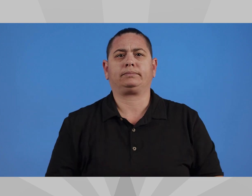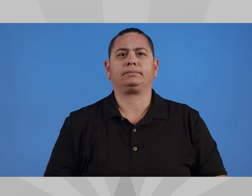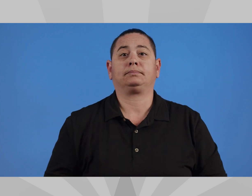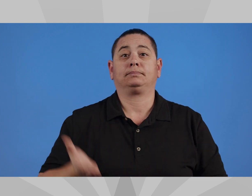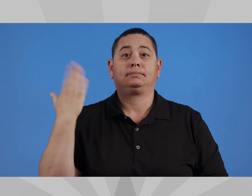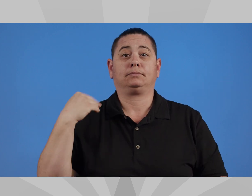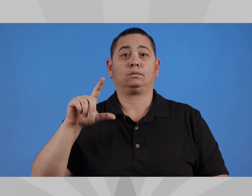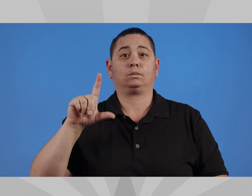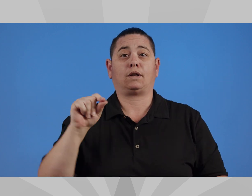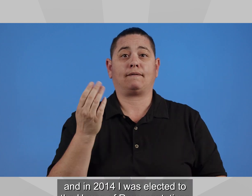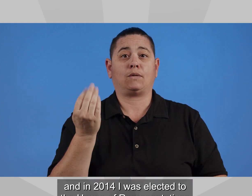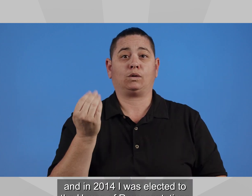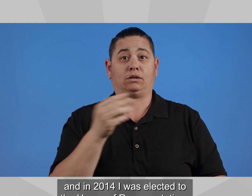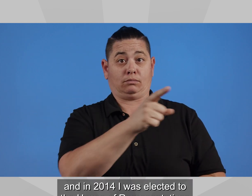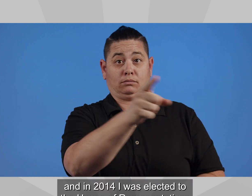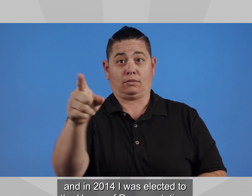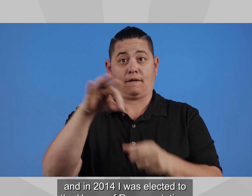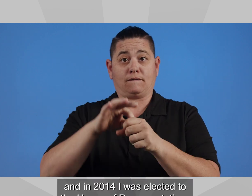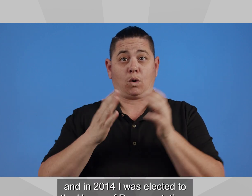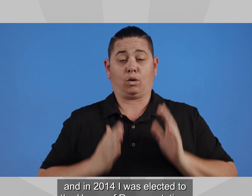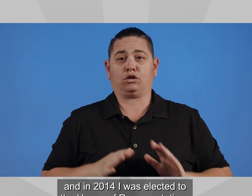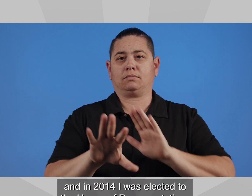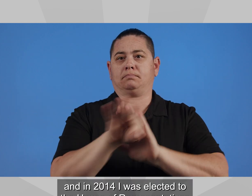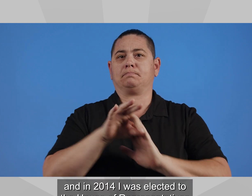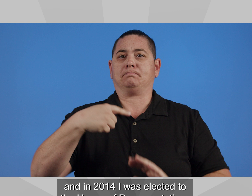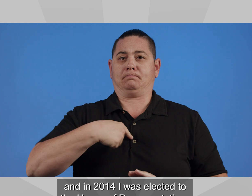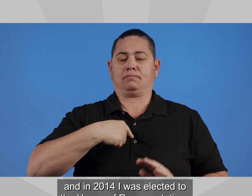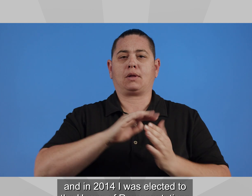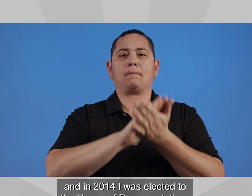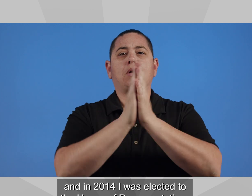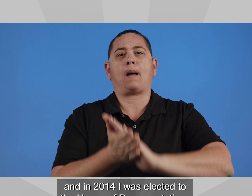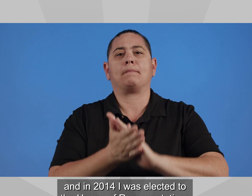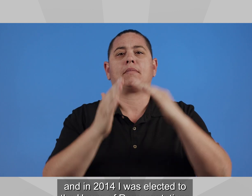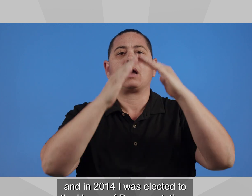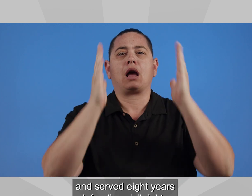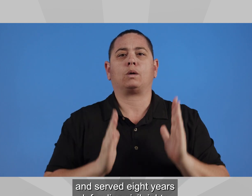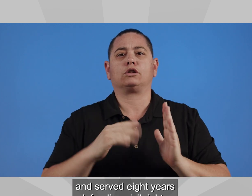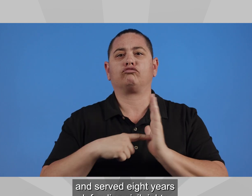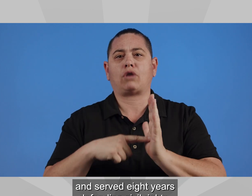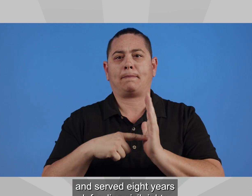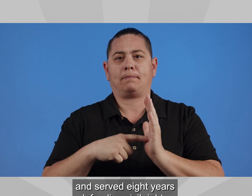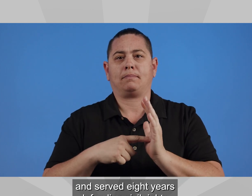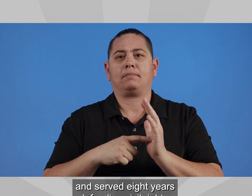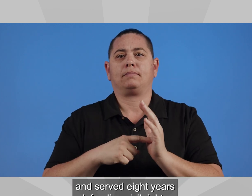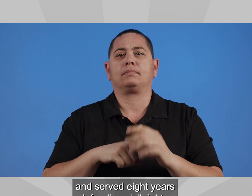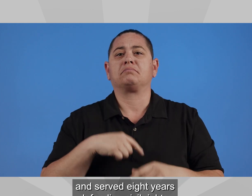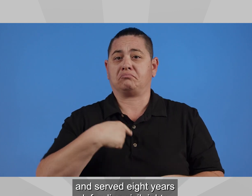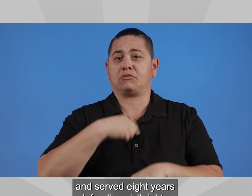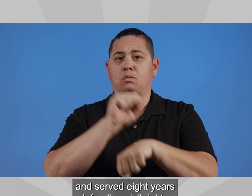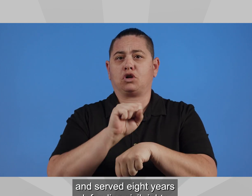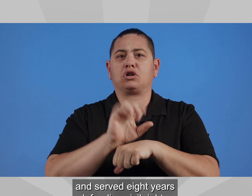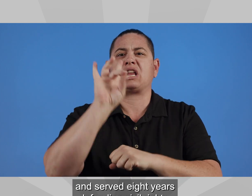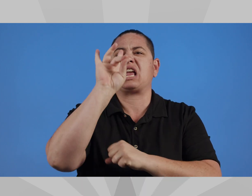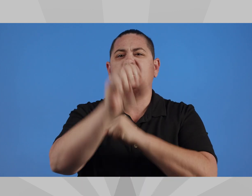service. And in 2014, I was elected to the House of Representatives and served 8 years defending